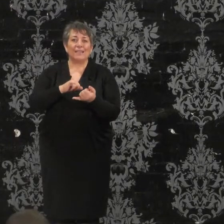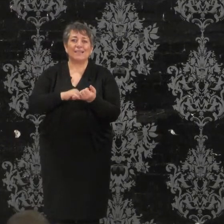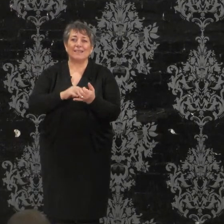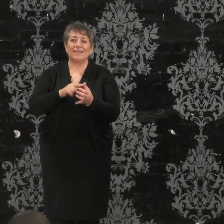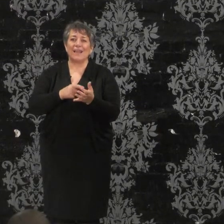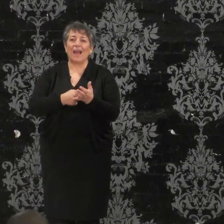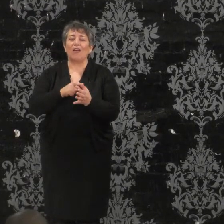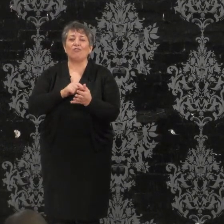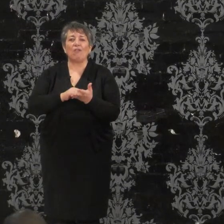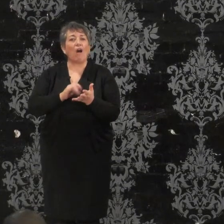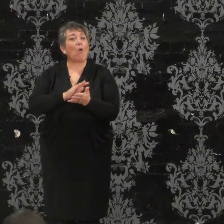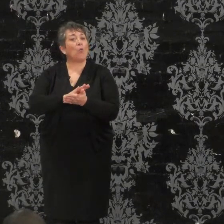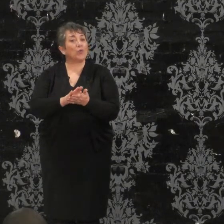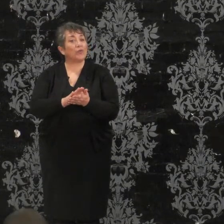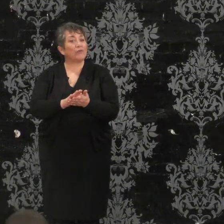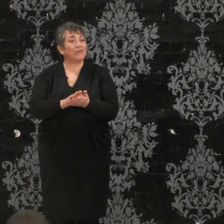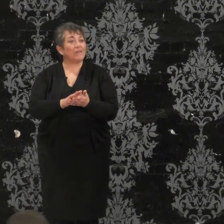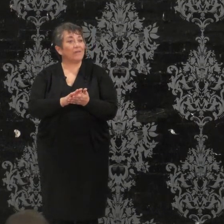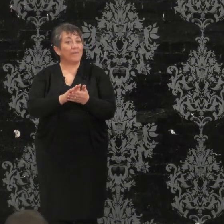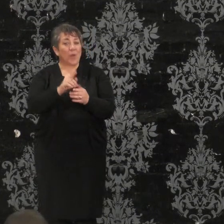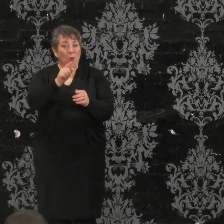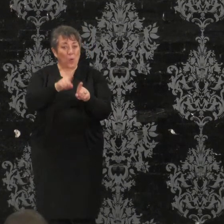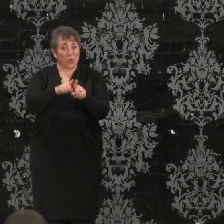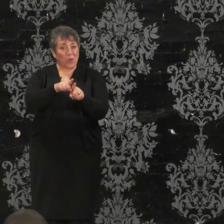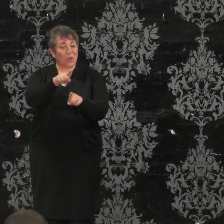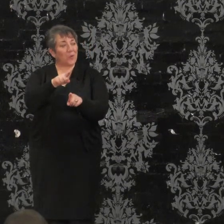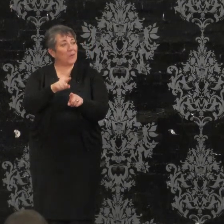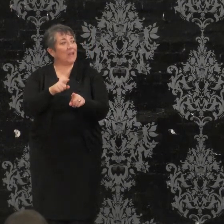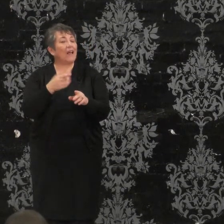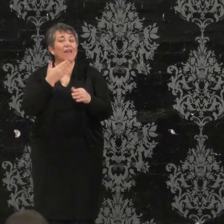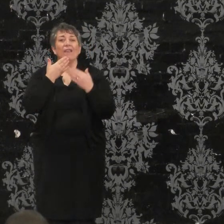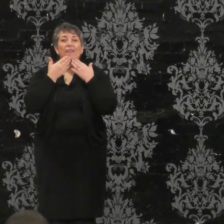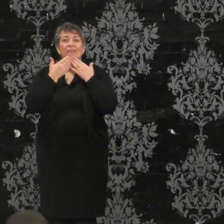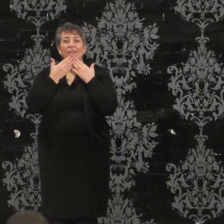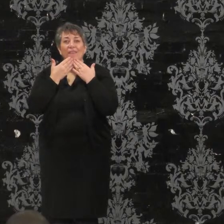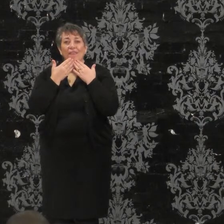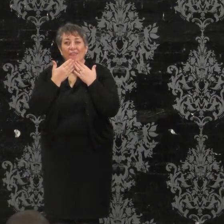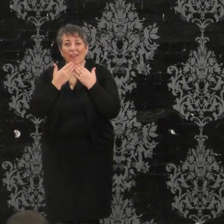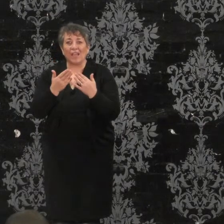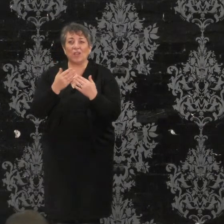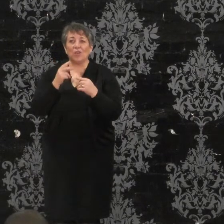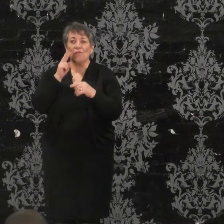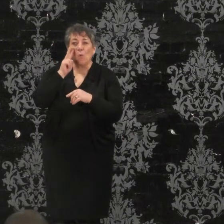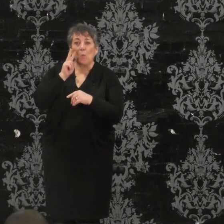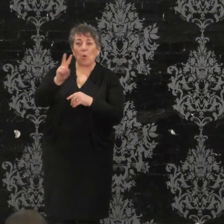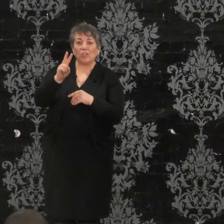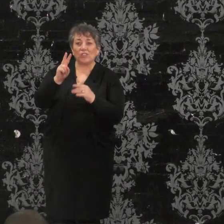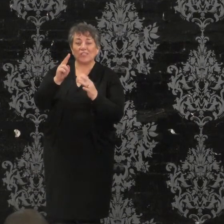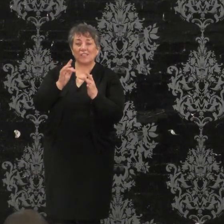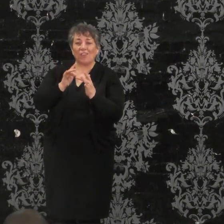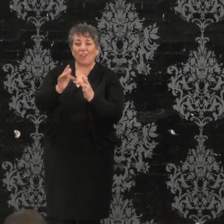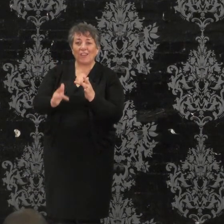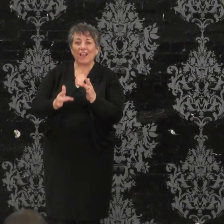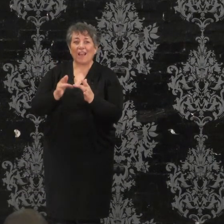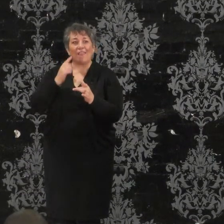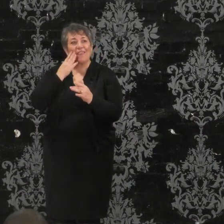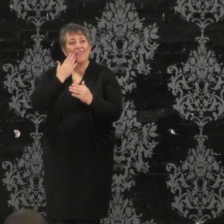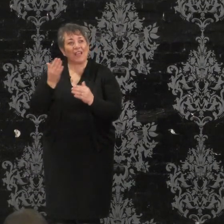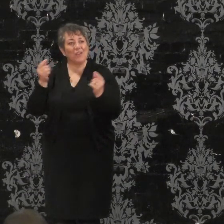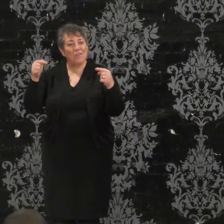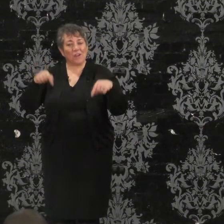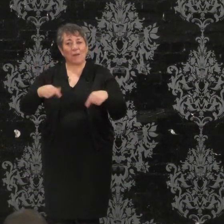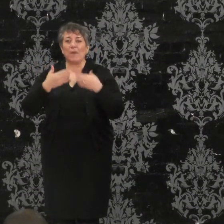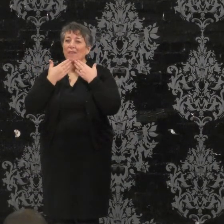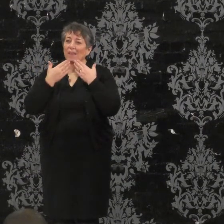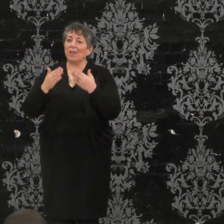with you. But otherwise, thank you everybody for coming and everybody watching online. Huge thanks to all the people who've helped put the